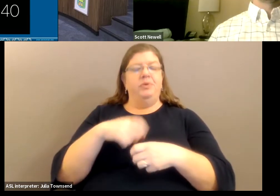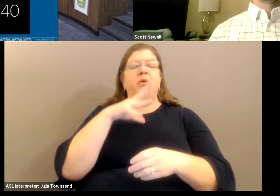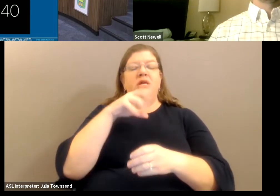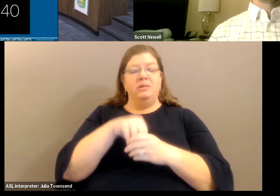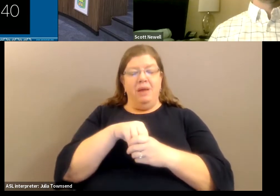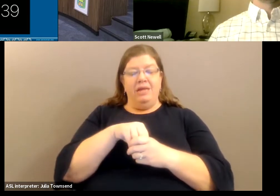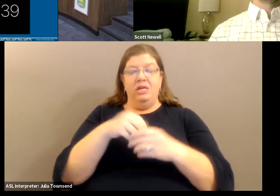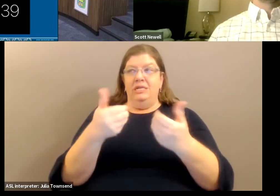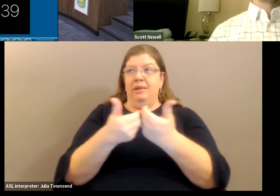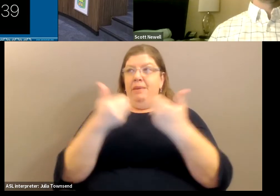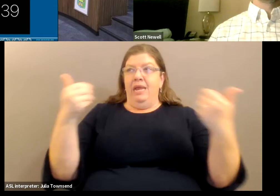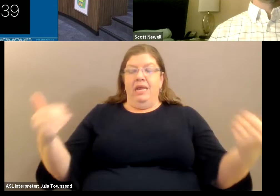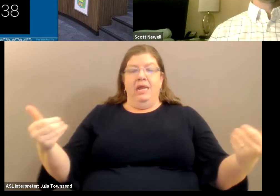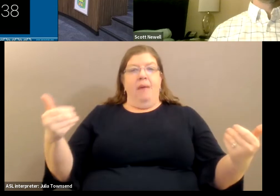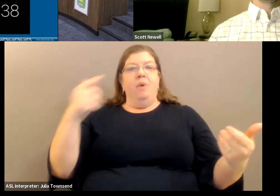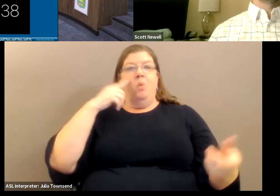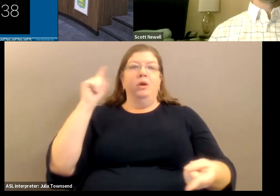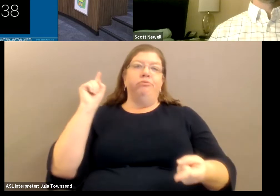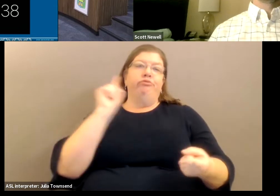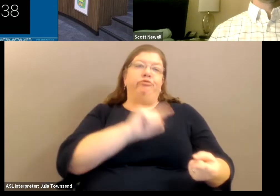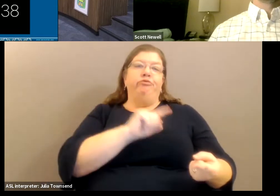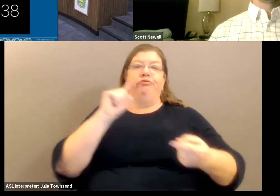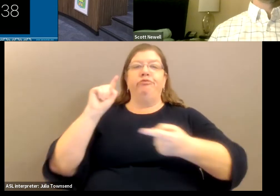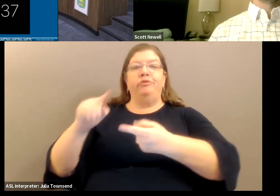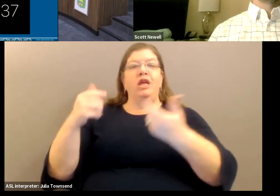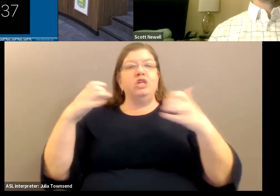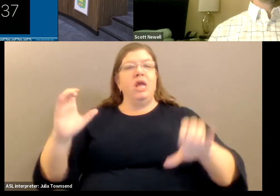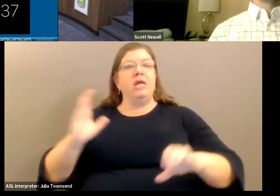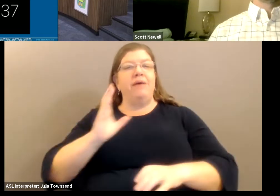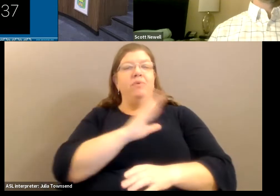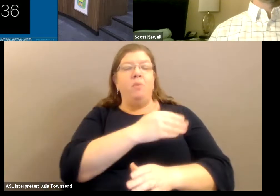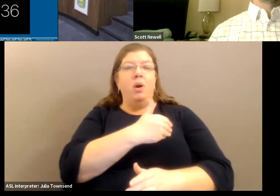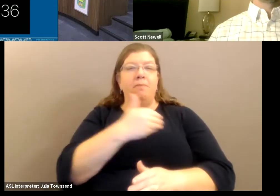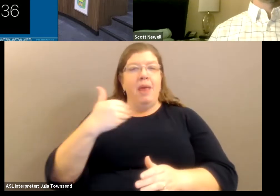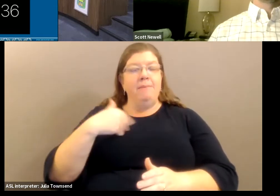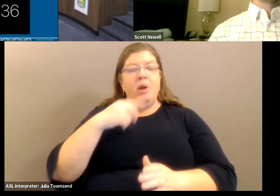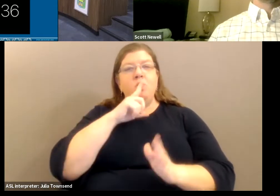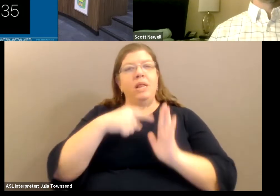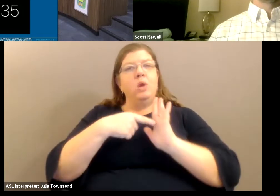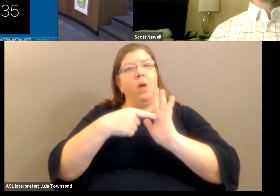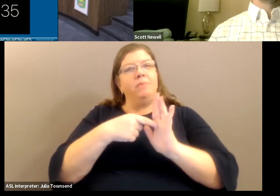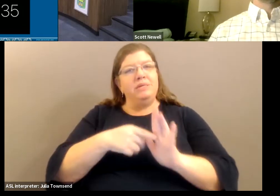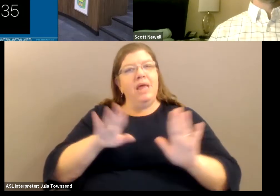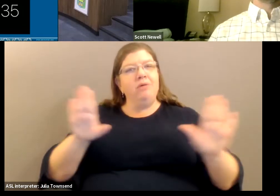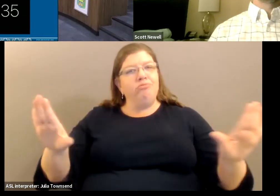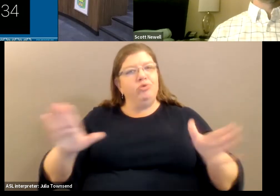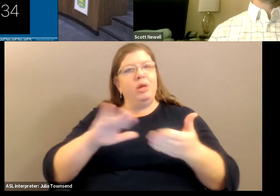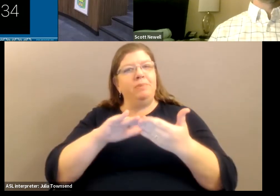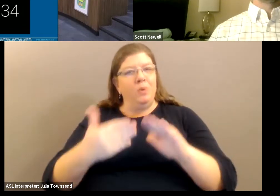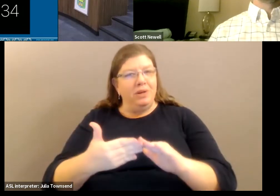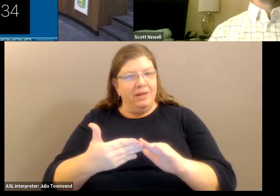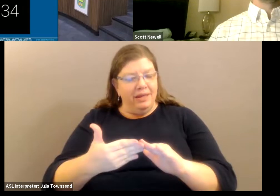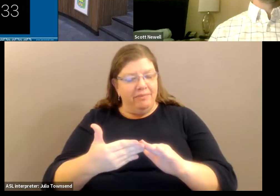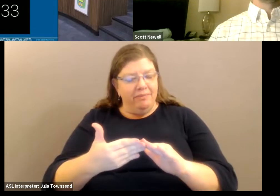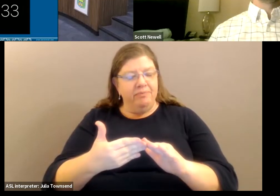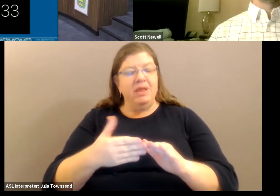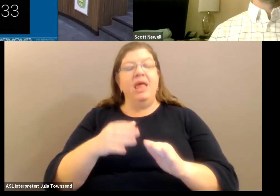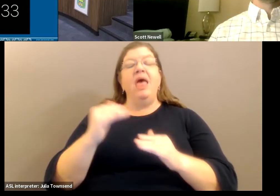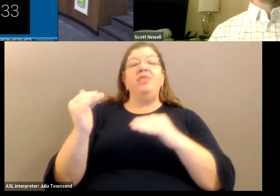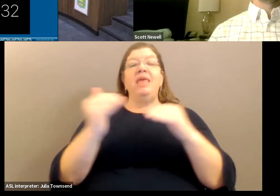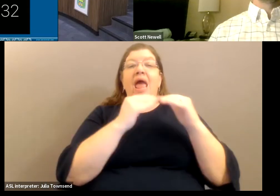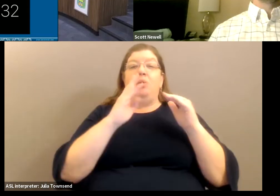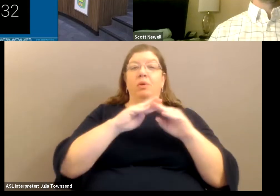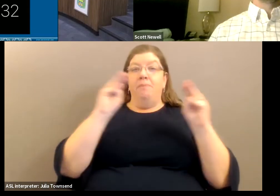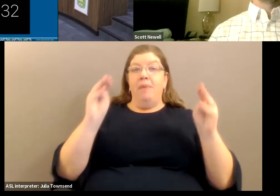splitting them up would further diminish the chances of having a board member that truly represents these communities. The equity map has